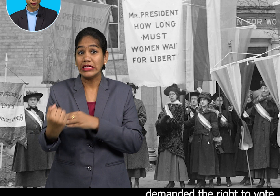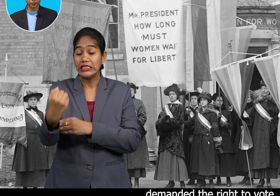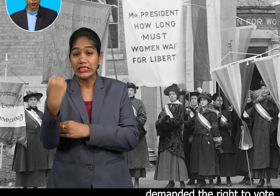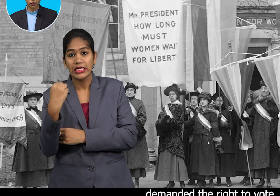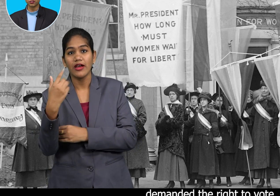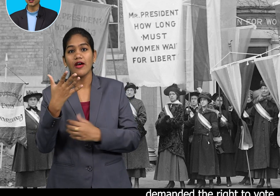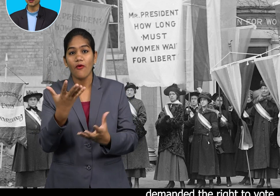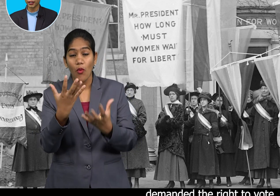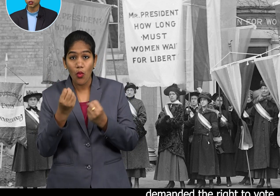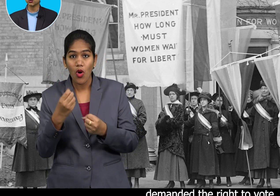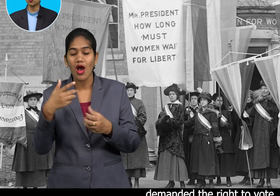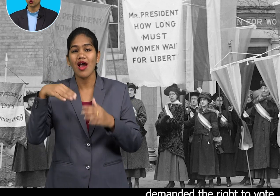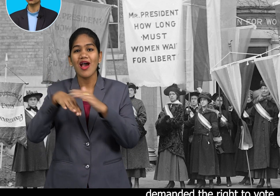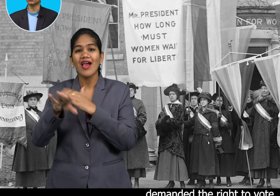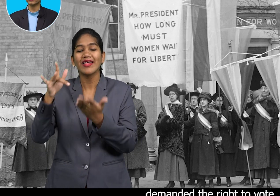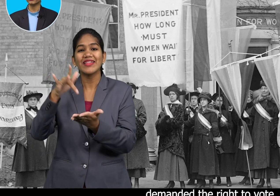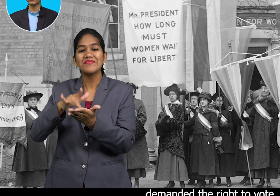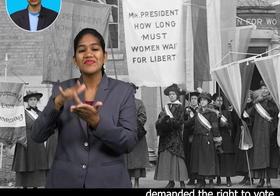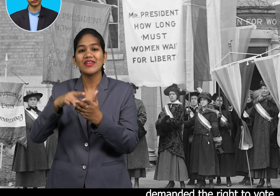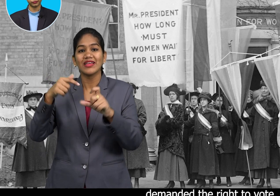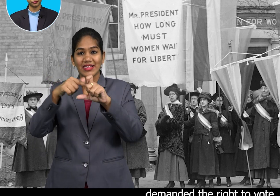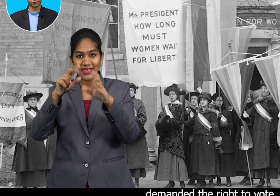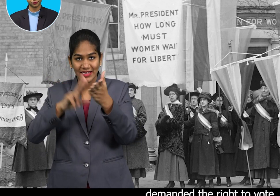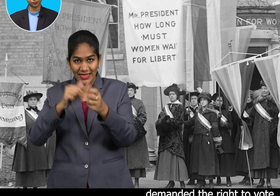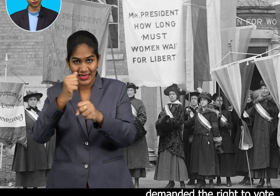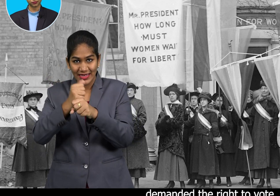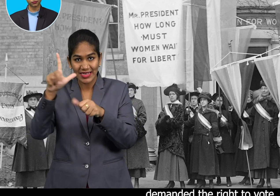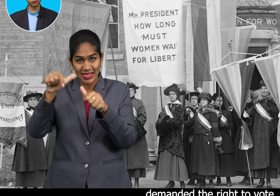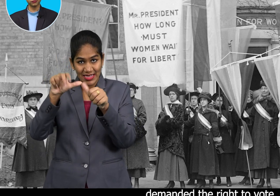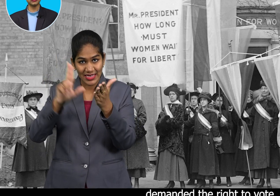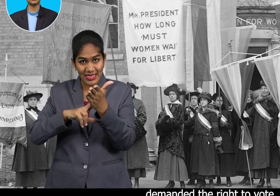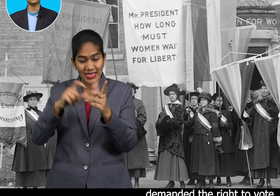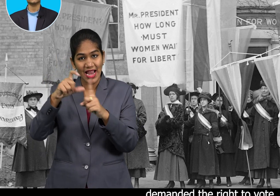demanded the right to vote.